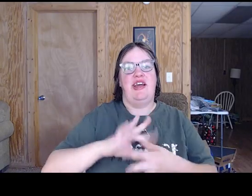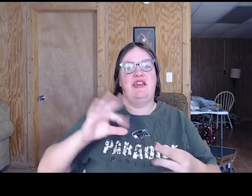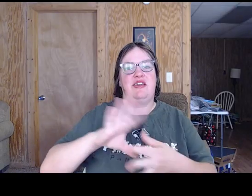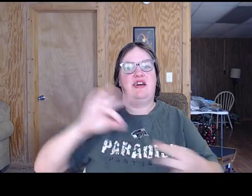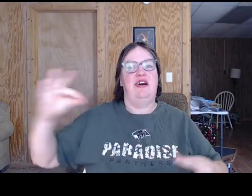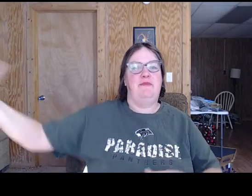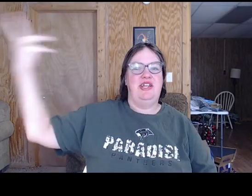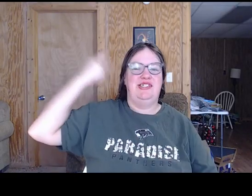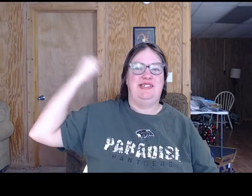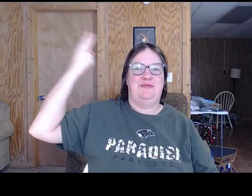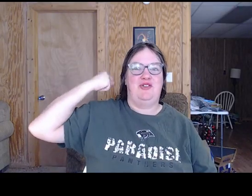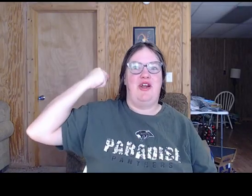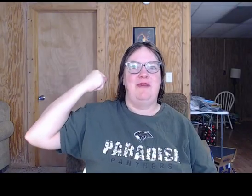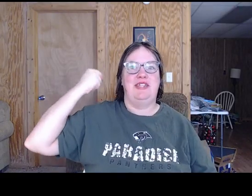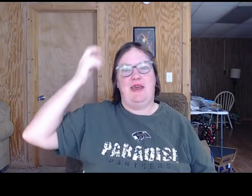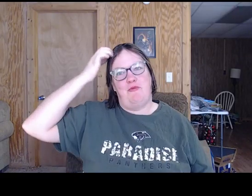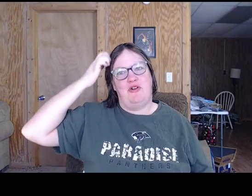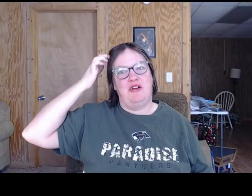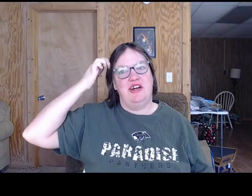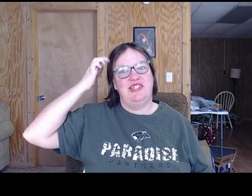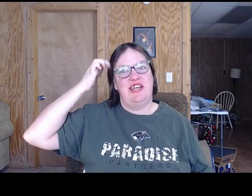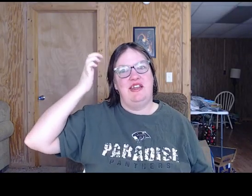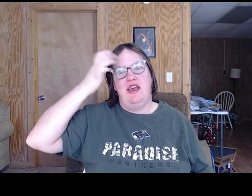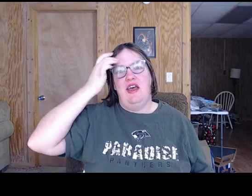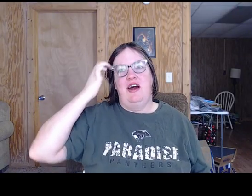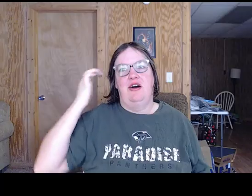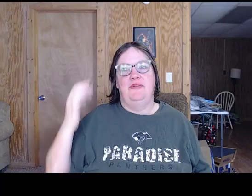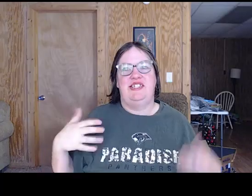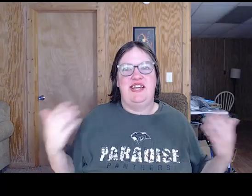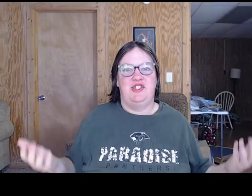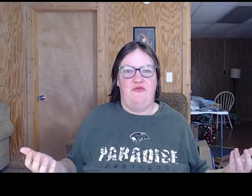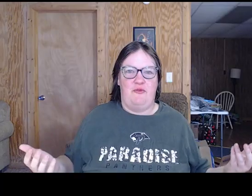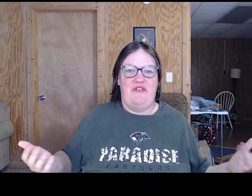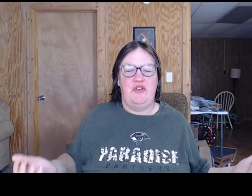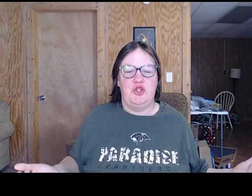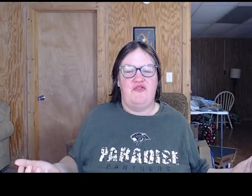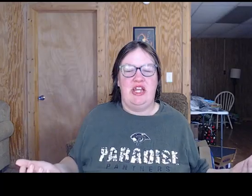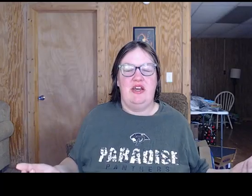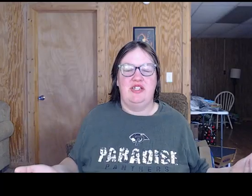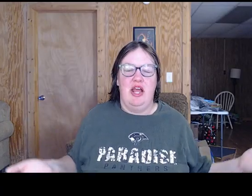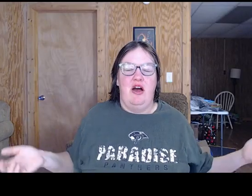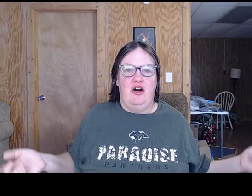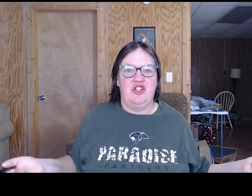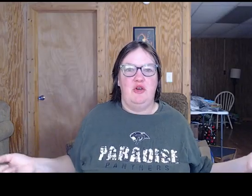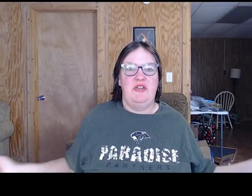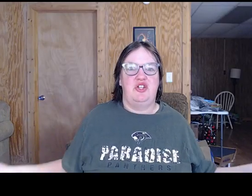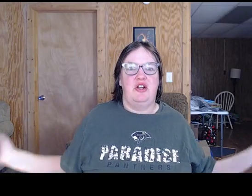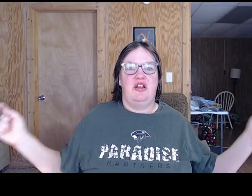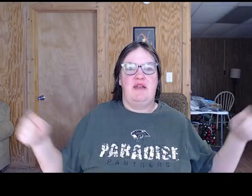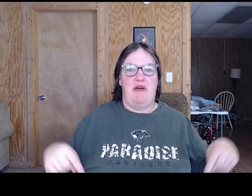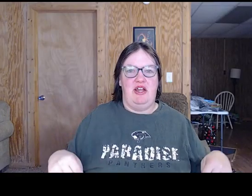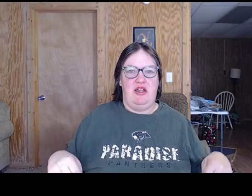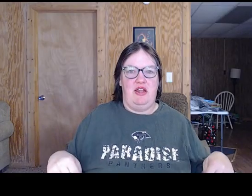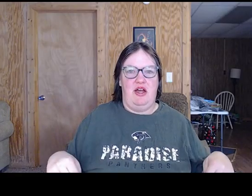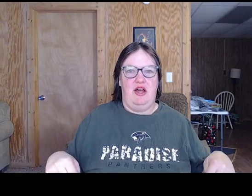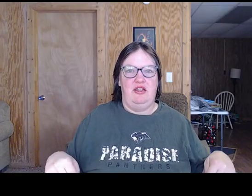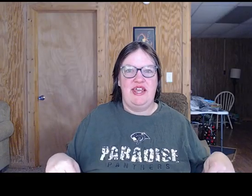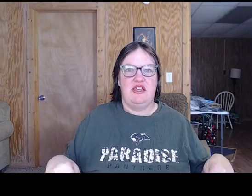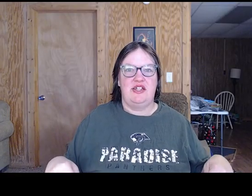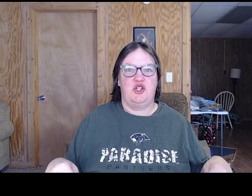like, comment, and subscribe to get more content, and stay tuned for my future videos. Also, be sure to click my link in the